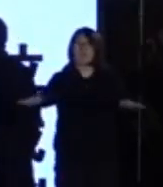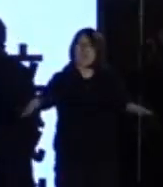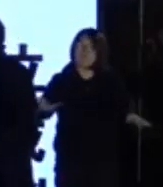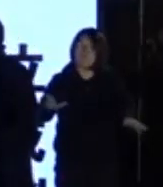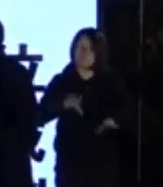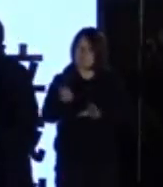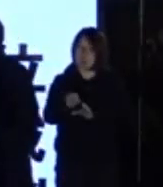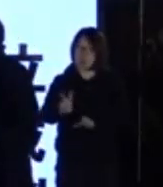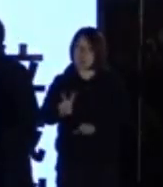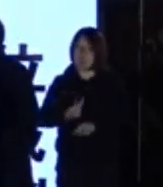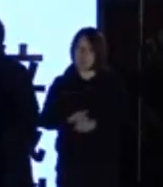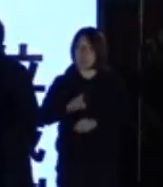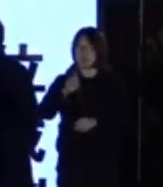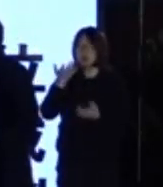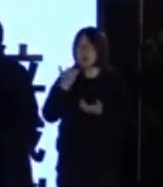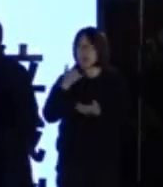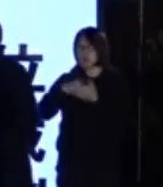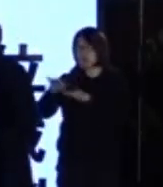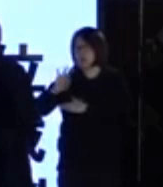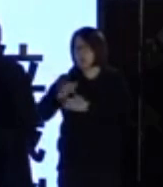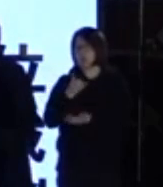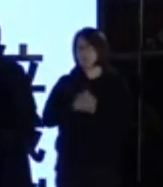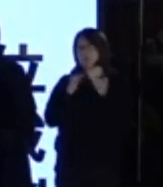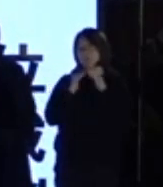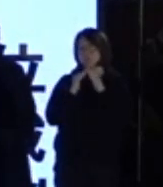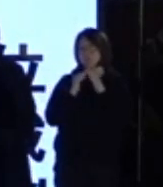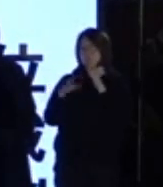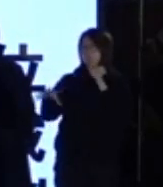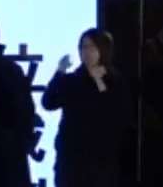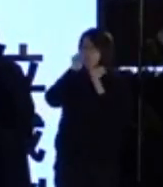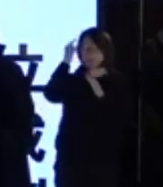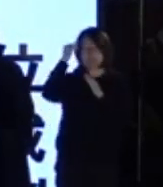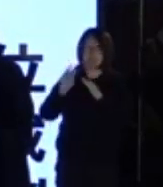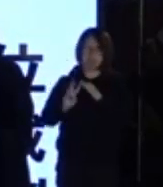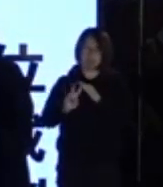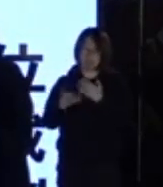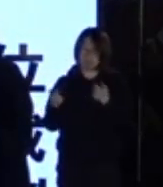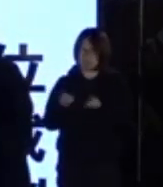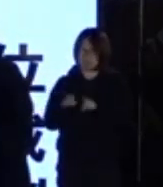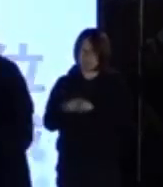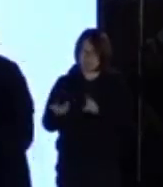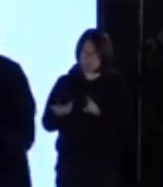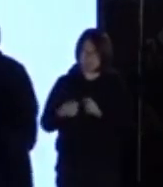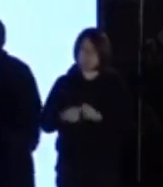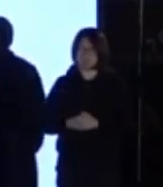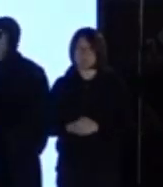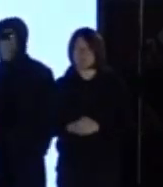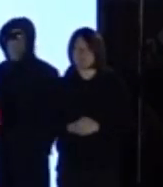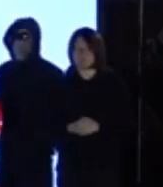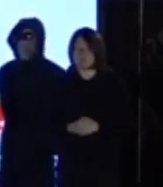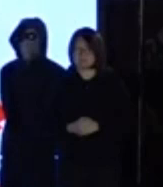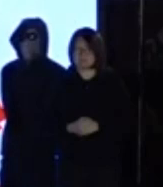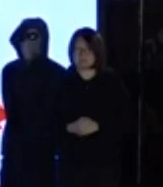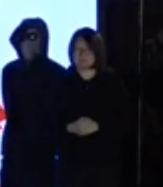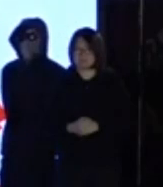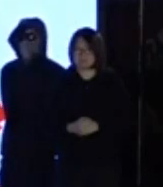to the place, and they are not spared from being affected by tear gas. The police force repeatedly violating instructions